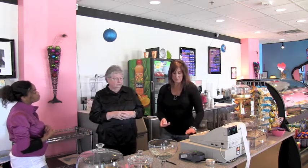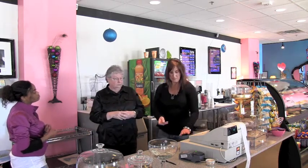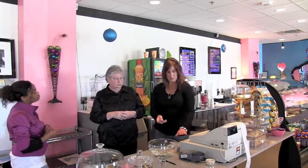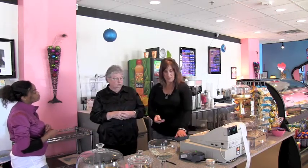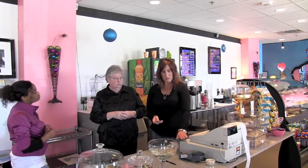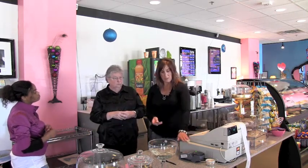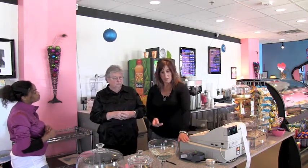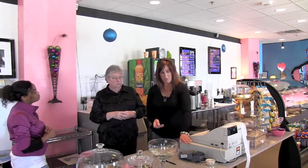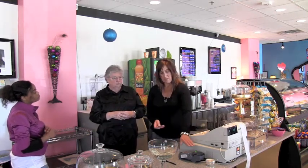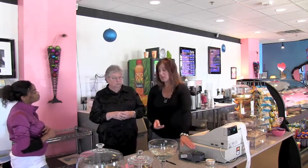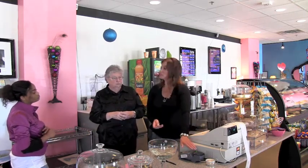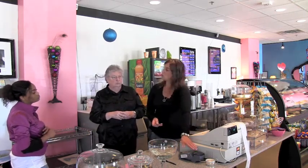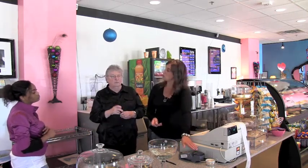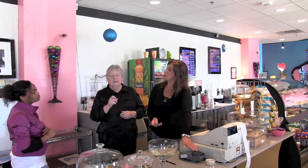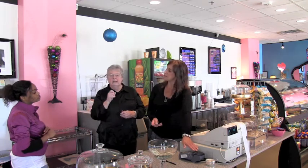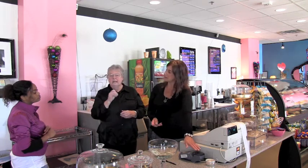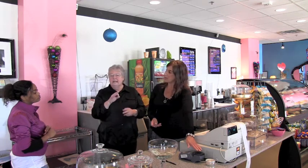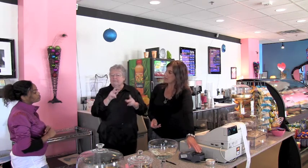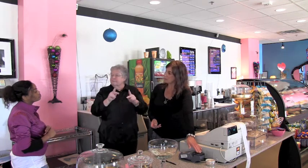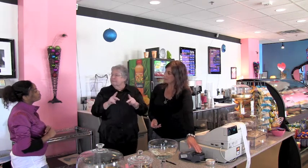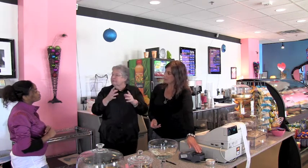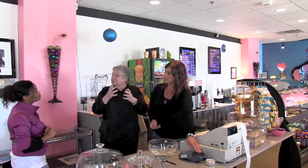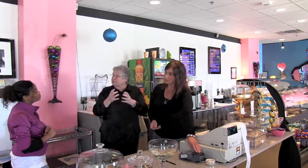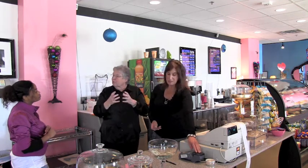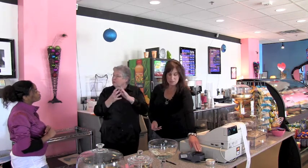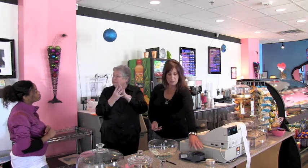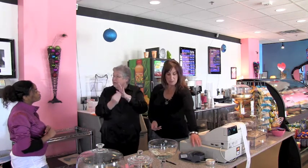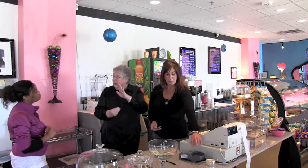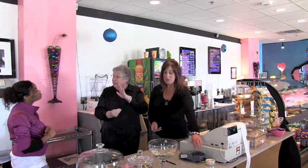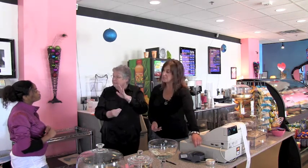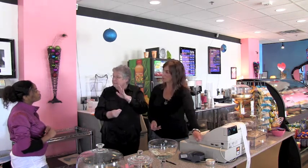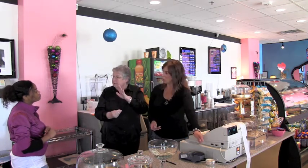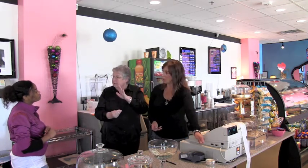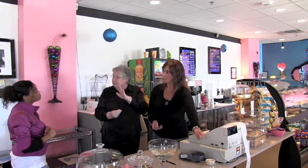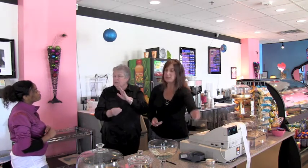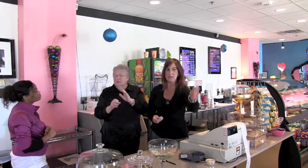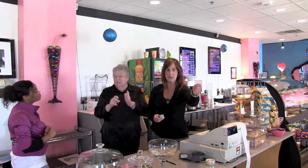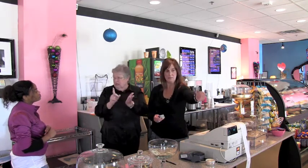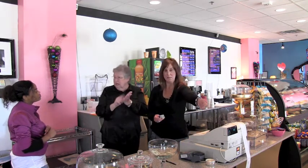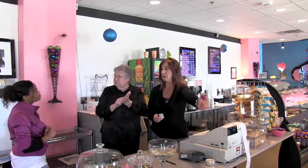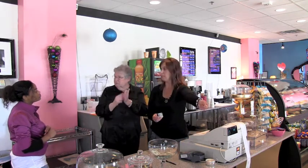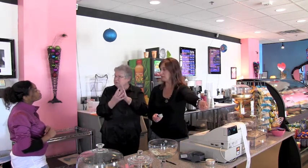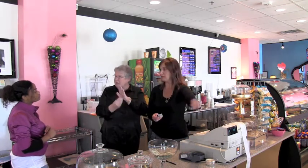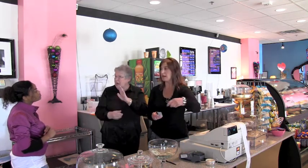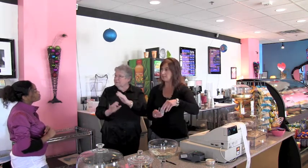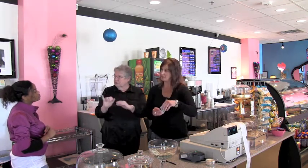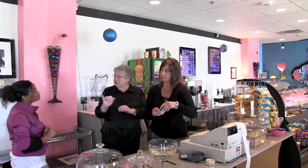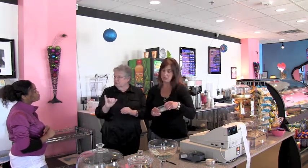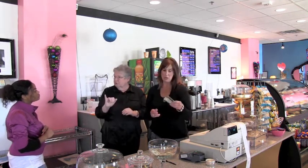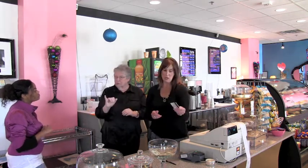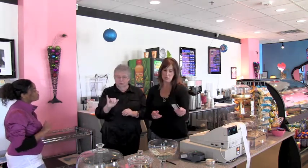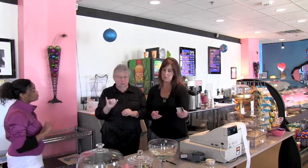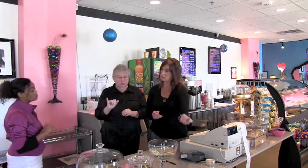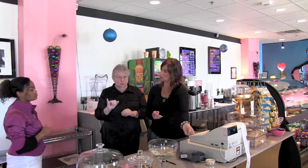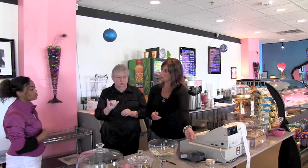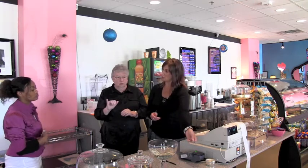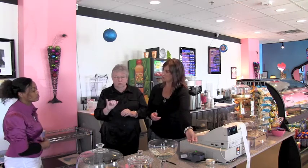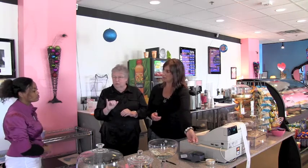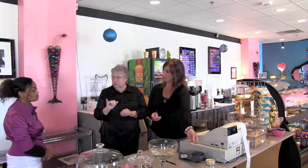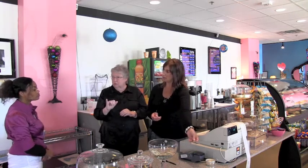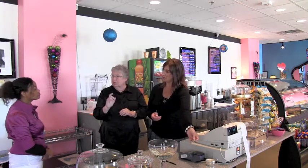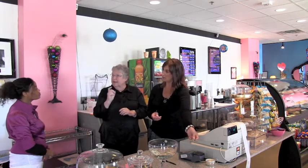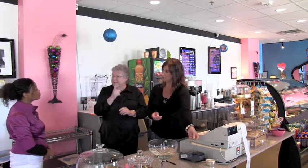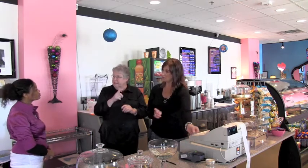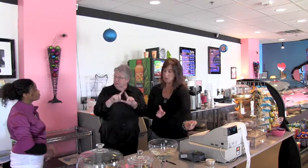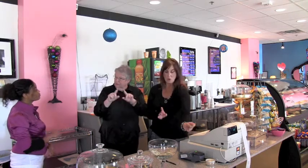And if the customer wants a copy of this, we can print out a copy and give them the copy of it along with their